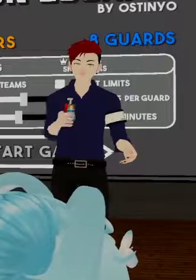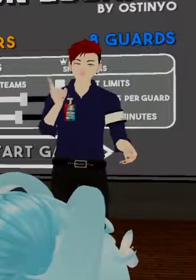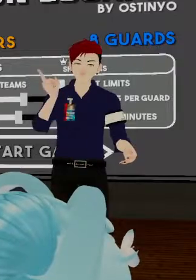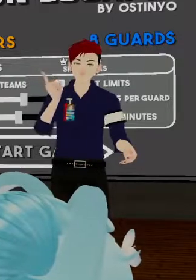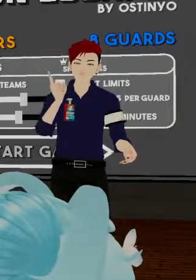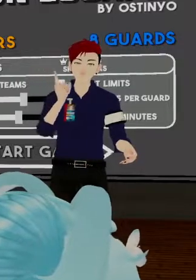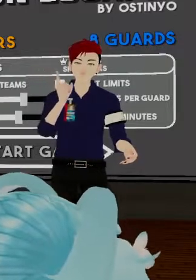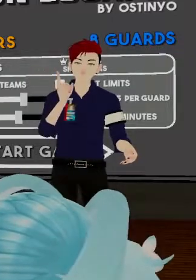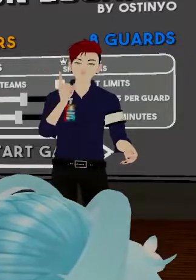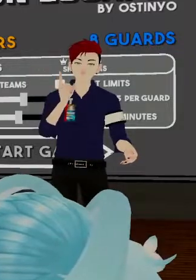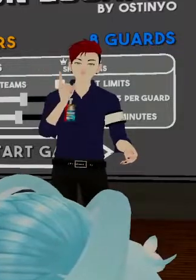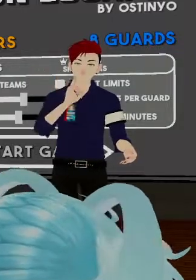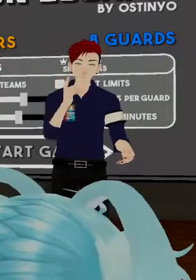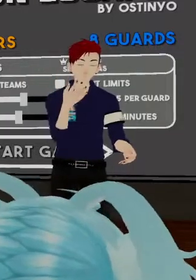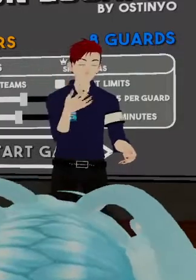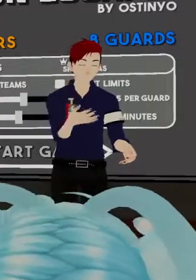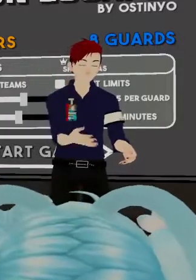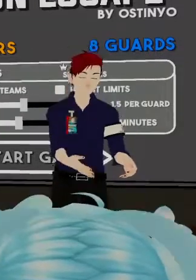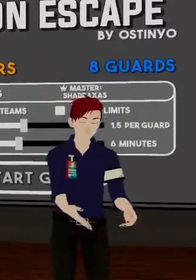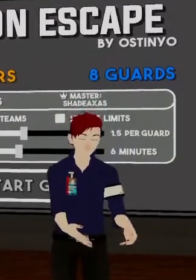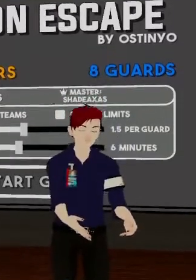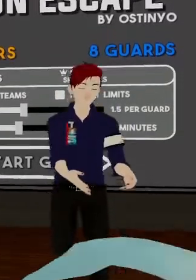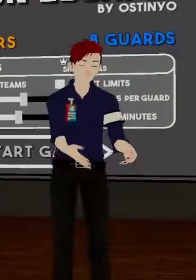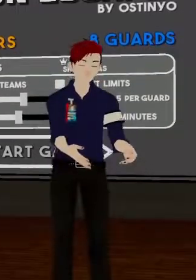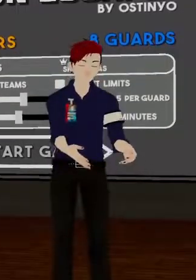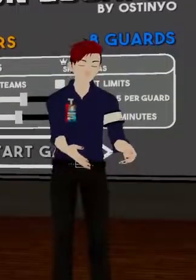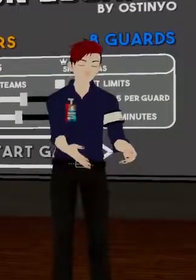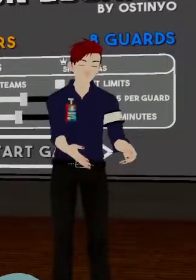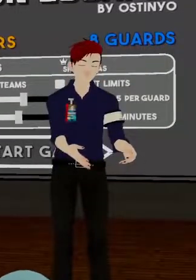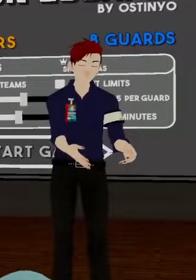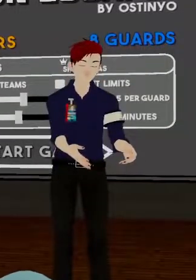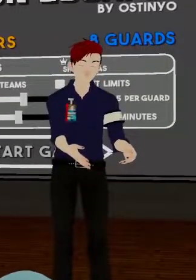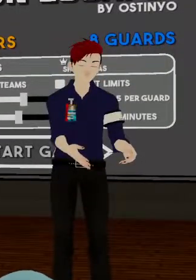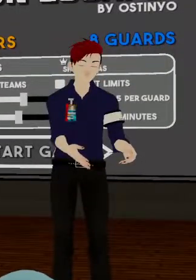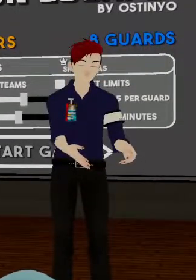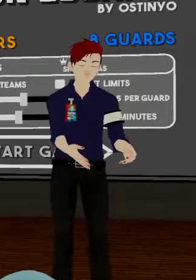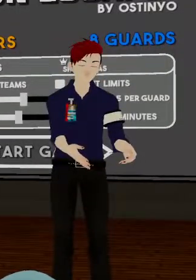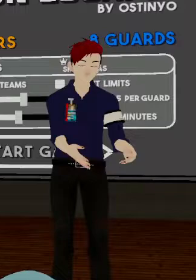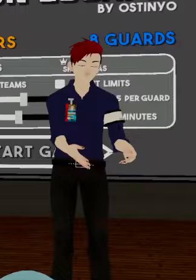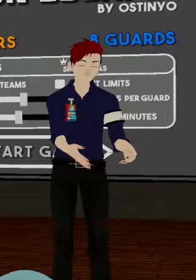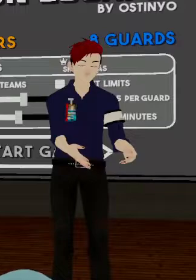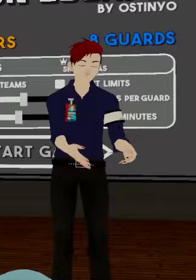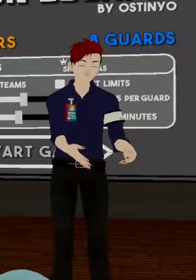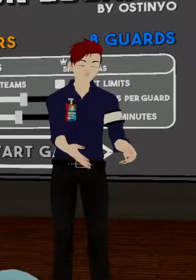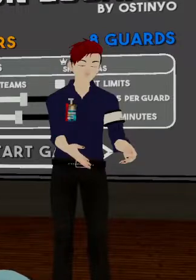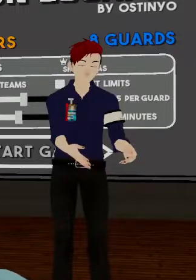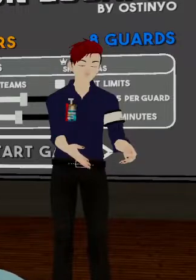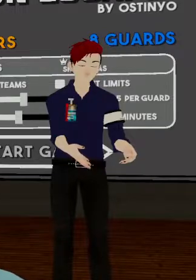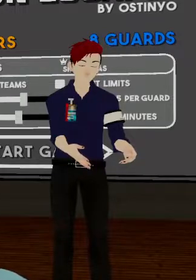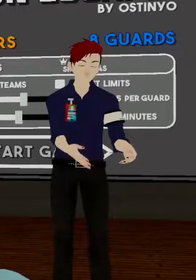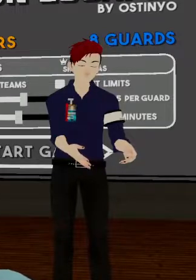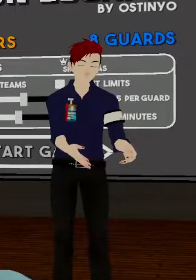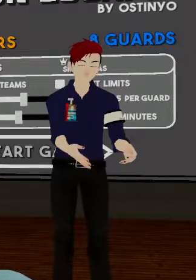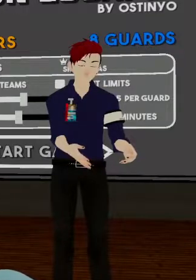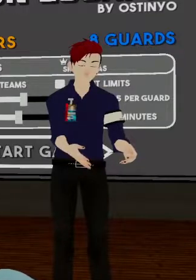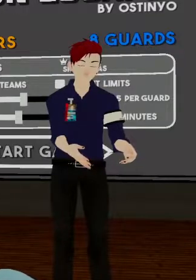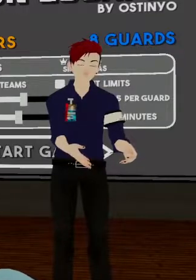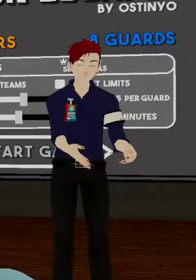So, but you'll be able to learn a little bit more about like how ASL works with